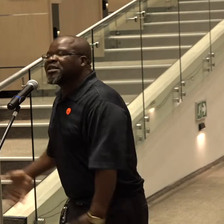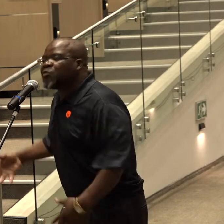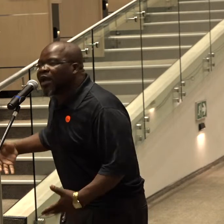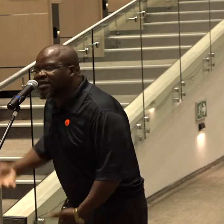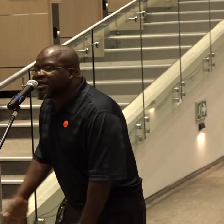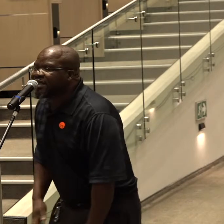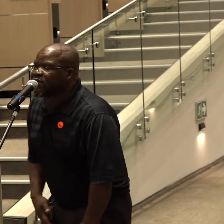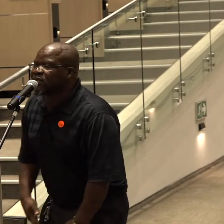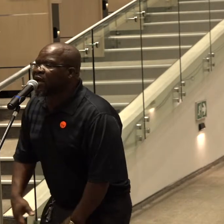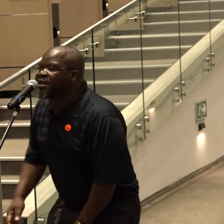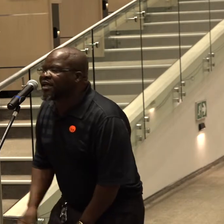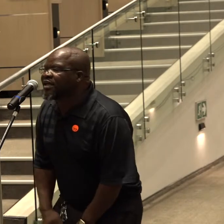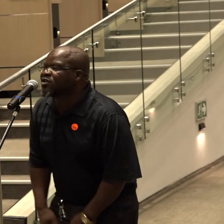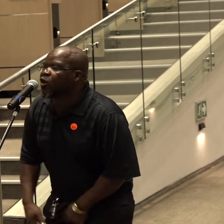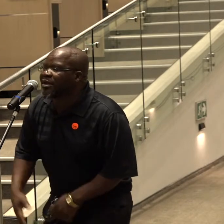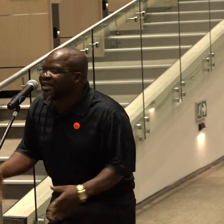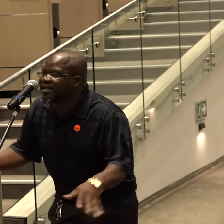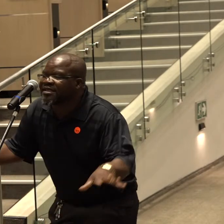foreign